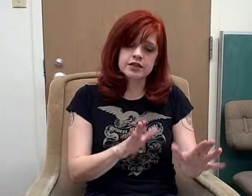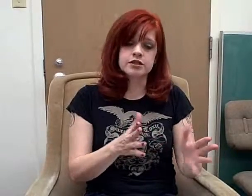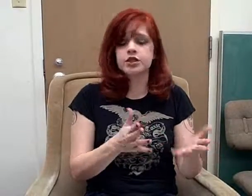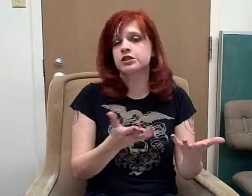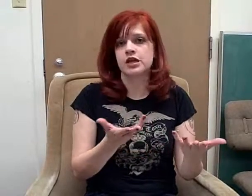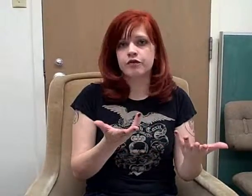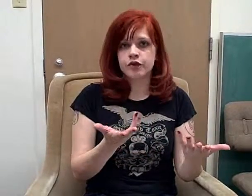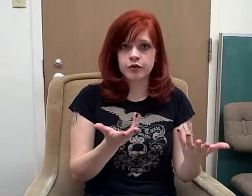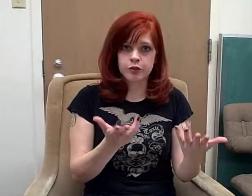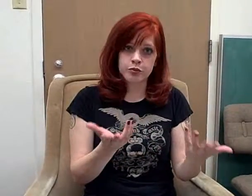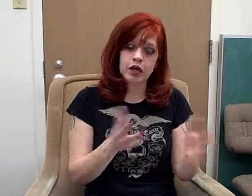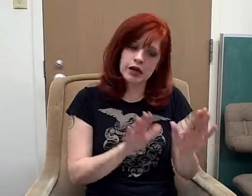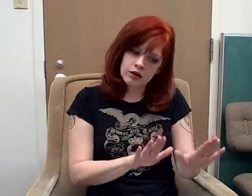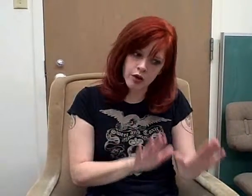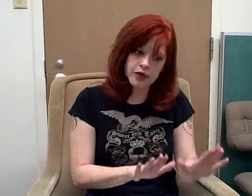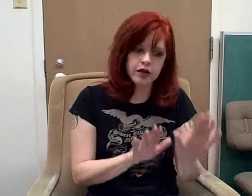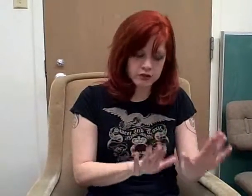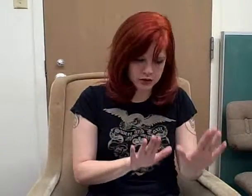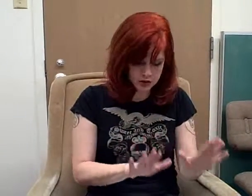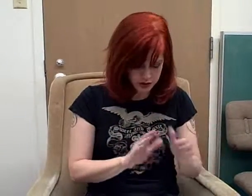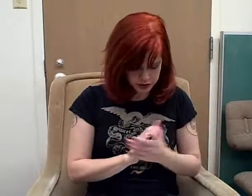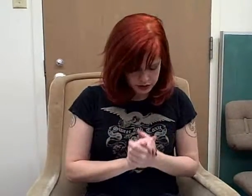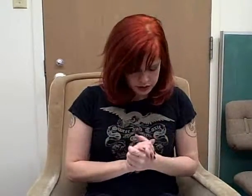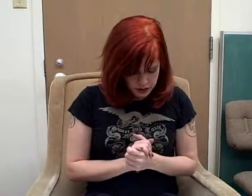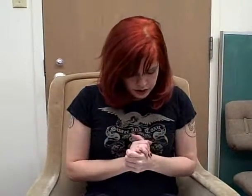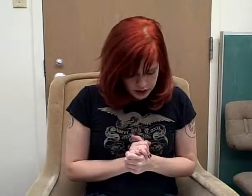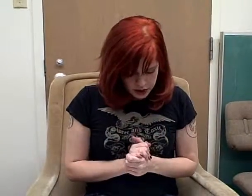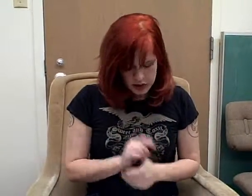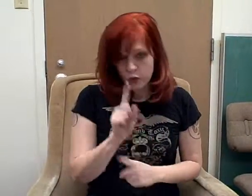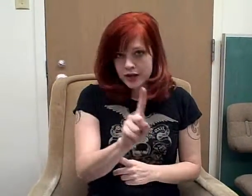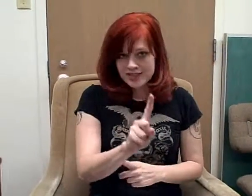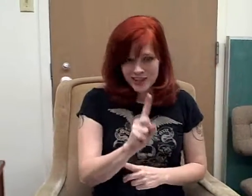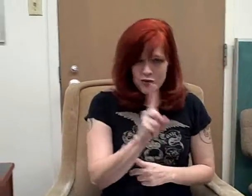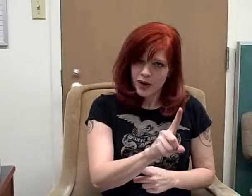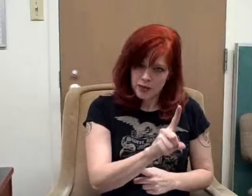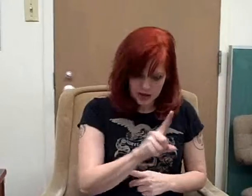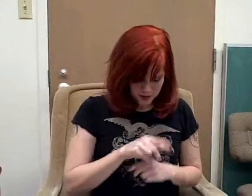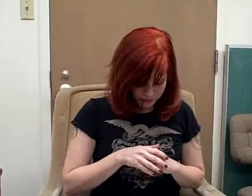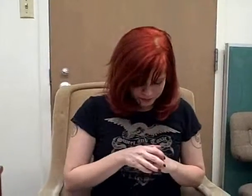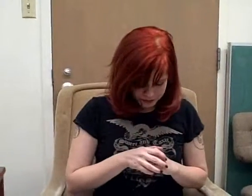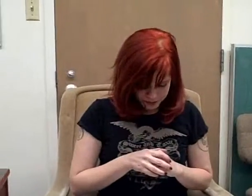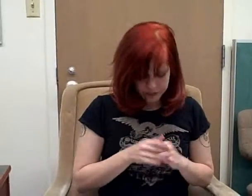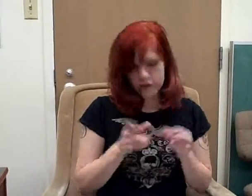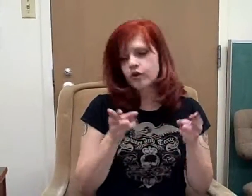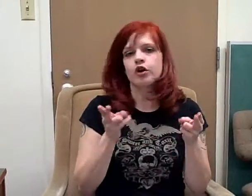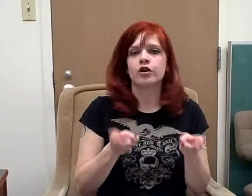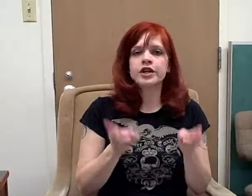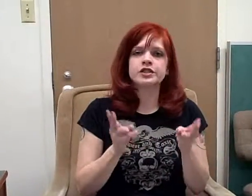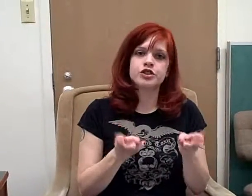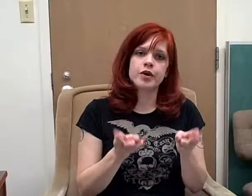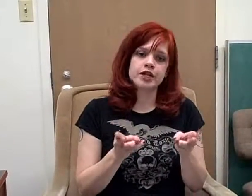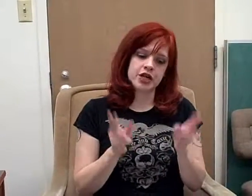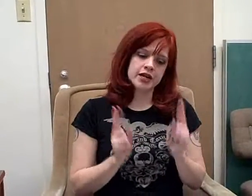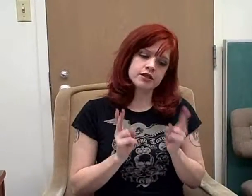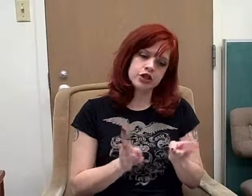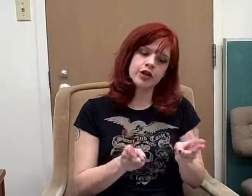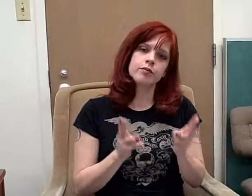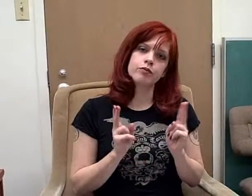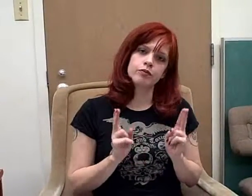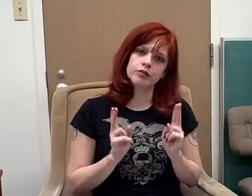this is a good sign for when you're playing, calm down. Wait a second, wait a minute. Hurry is 2 H hands. Hurry up. Get